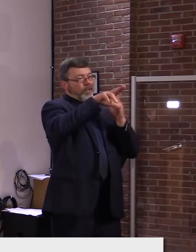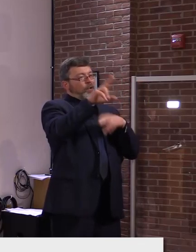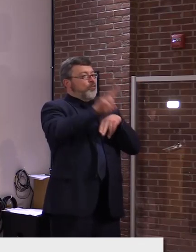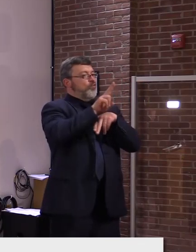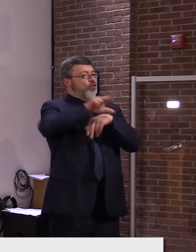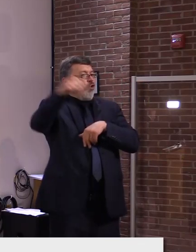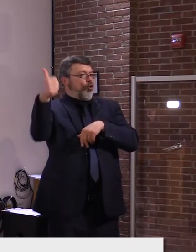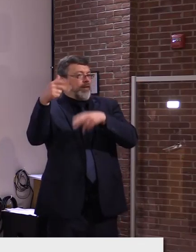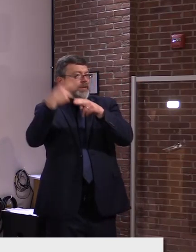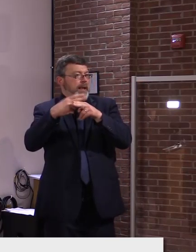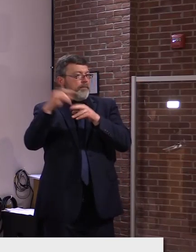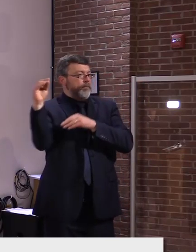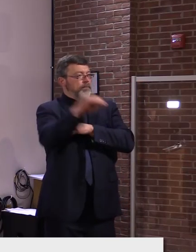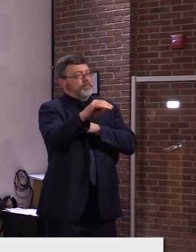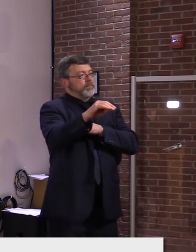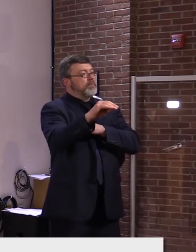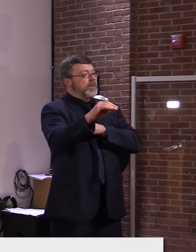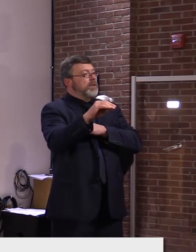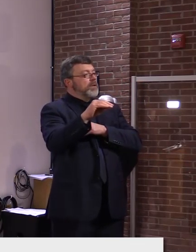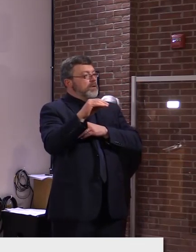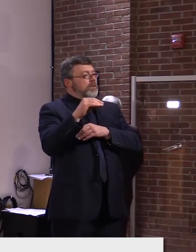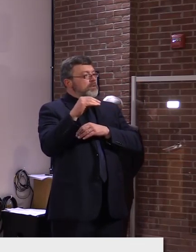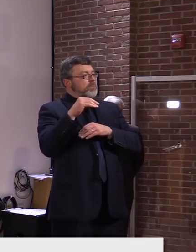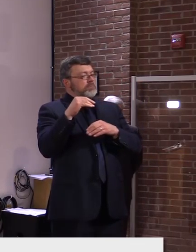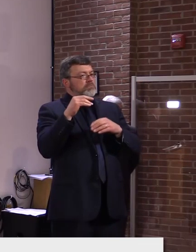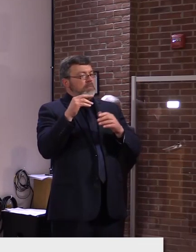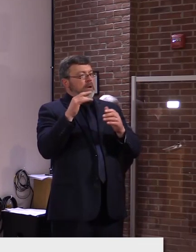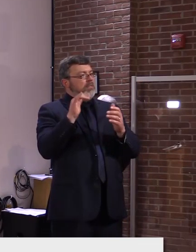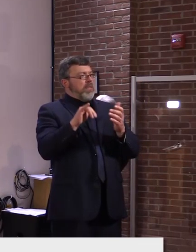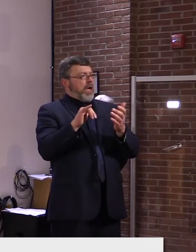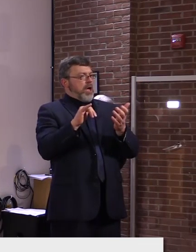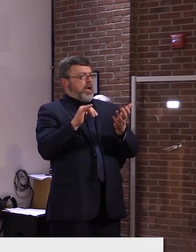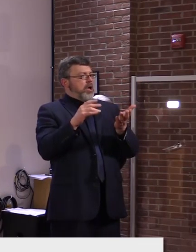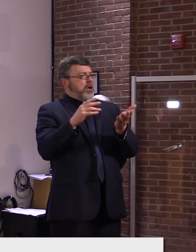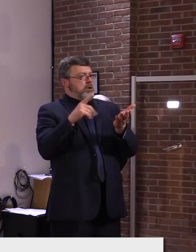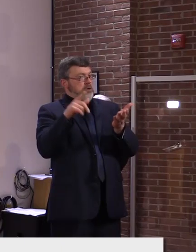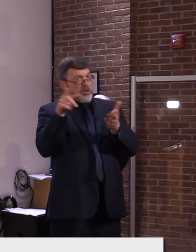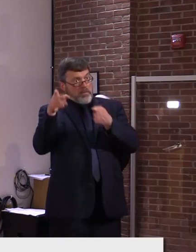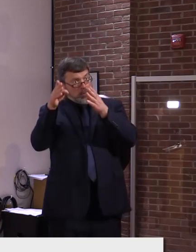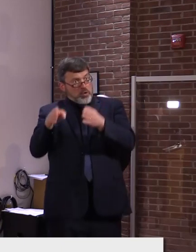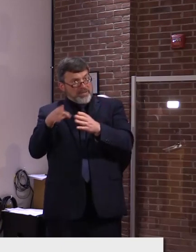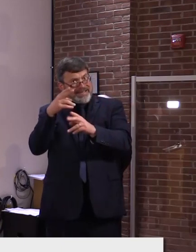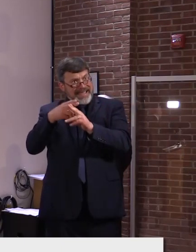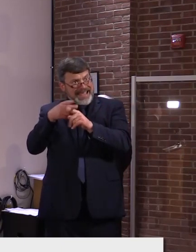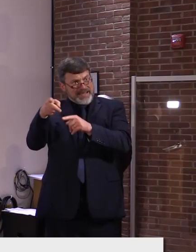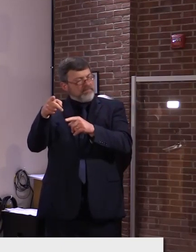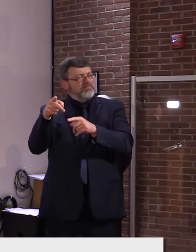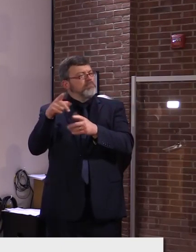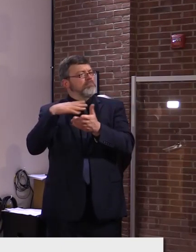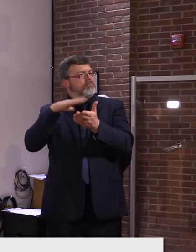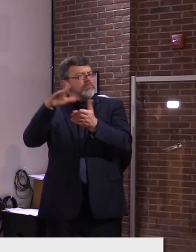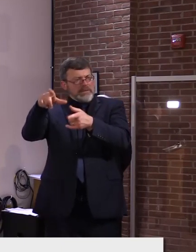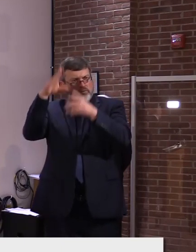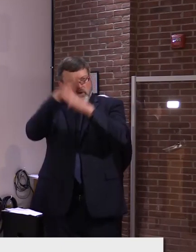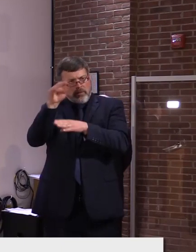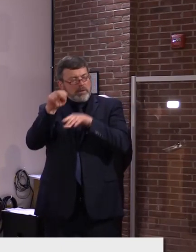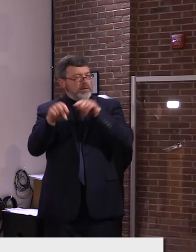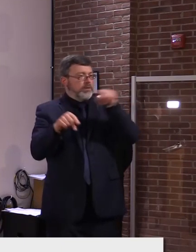included some other caveats in there about overpayments due to a variety of different circumstances.